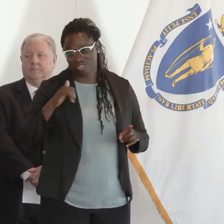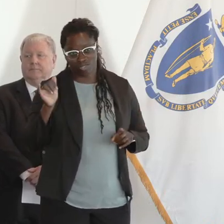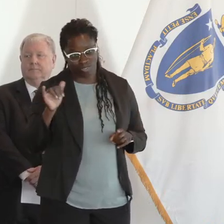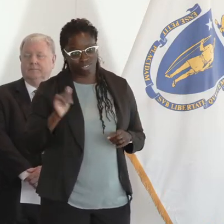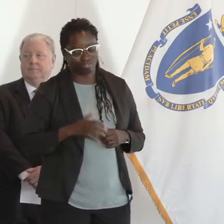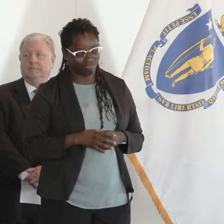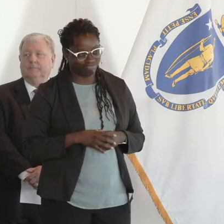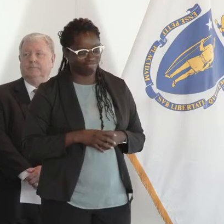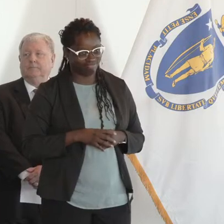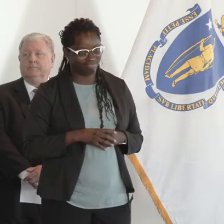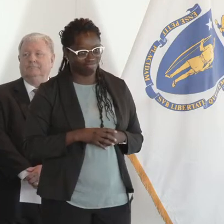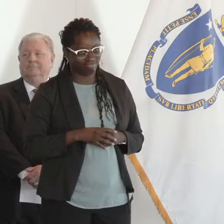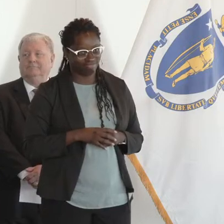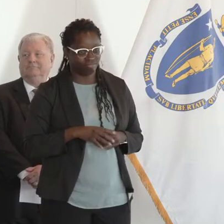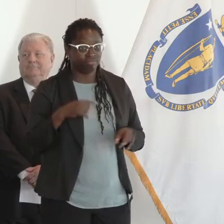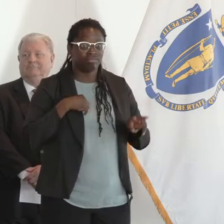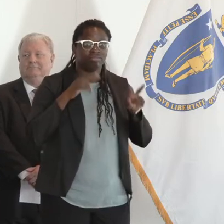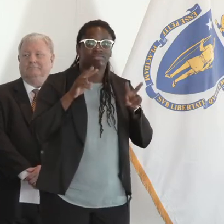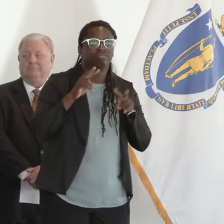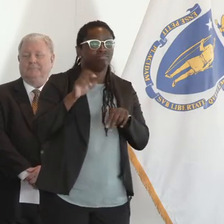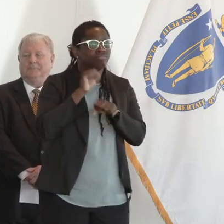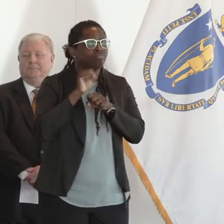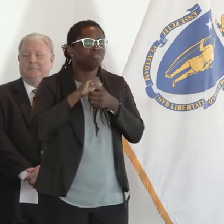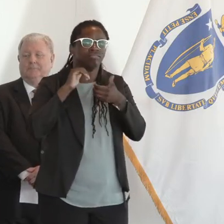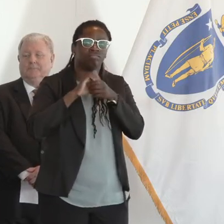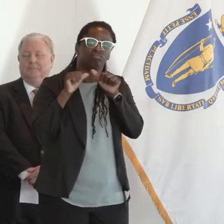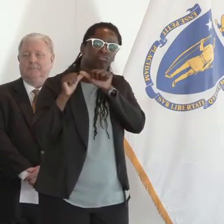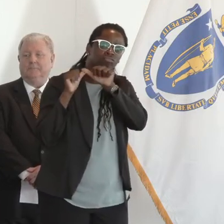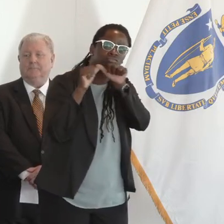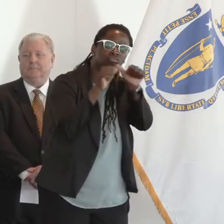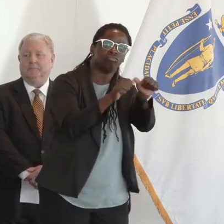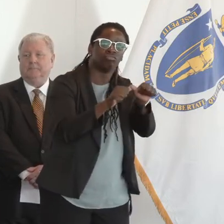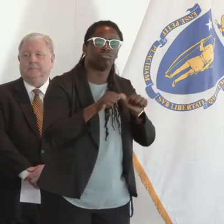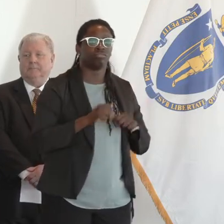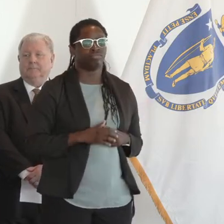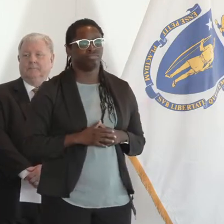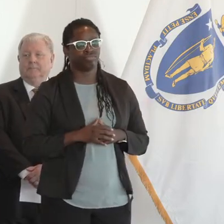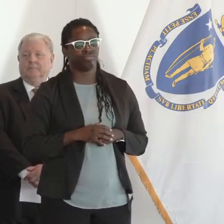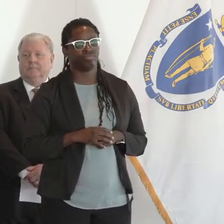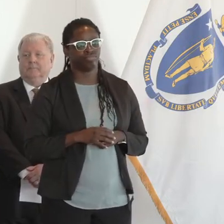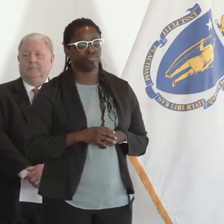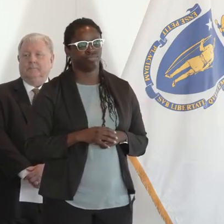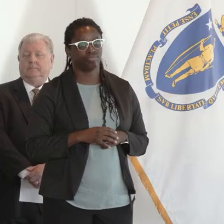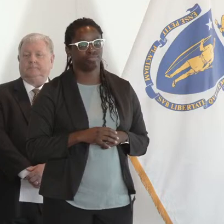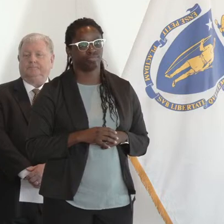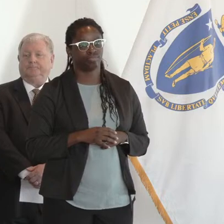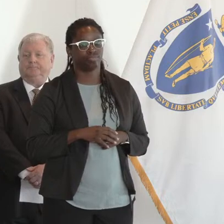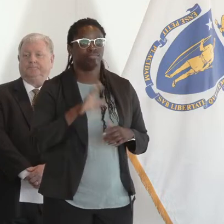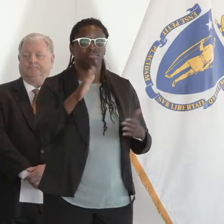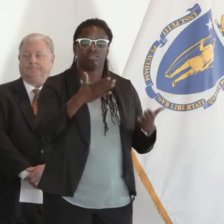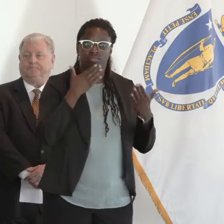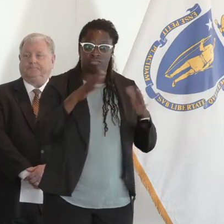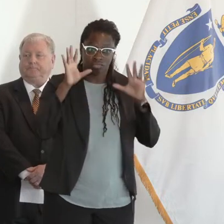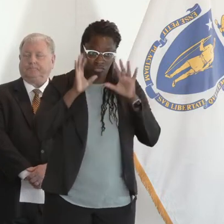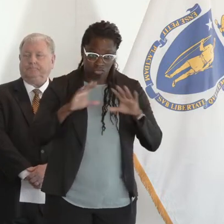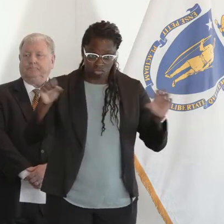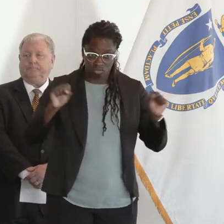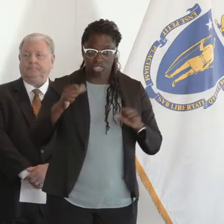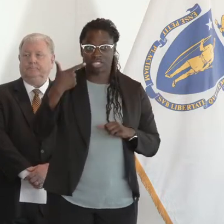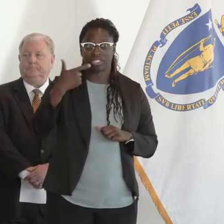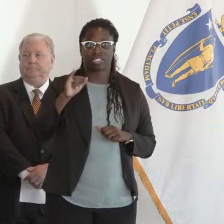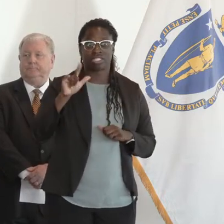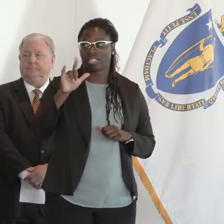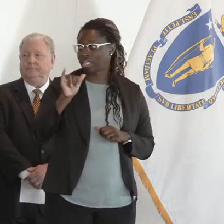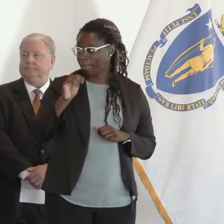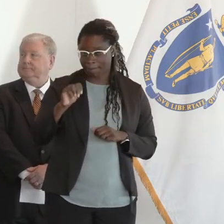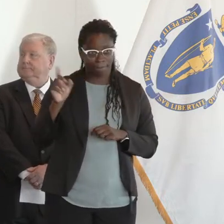to continued partnerships with you. I also want to thank President Gilliam, who is she's